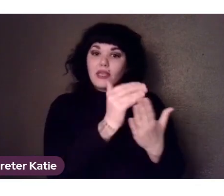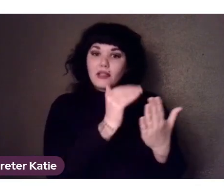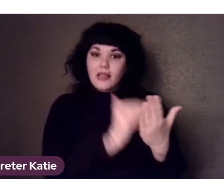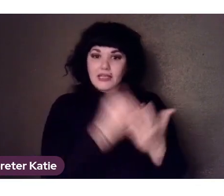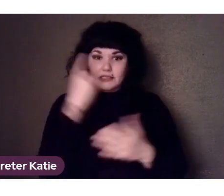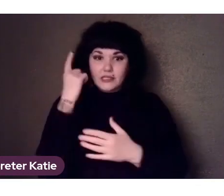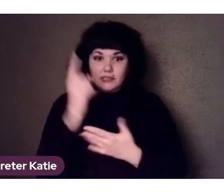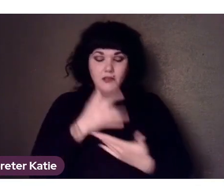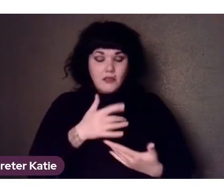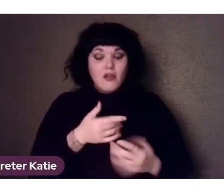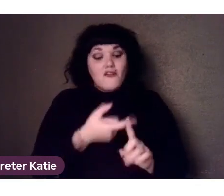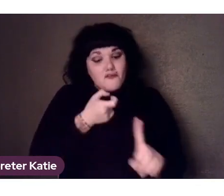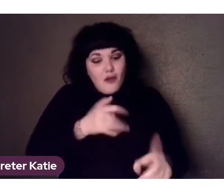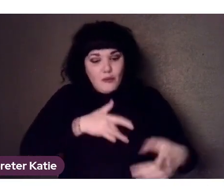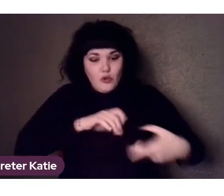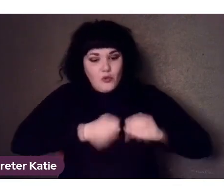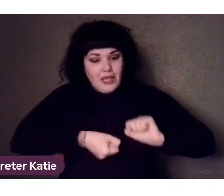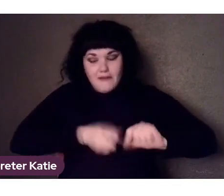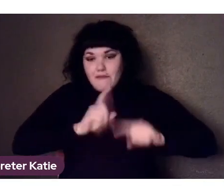it.